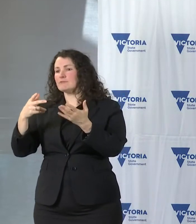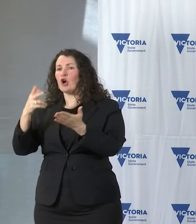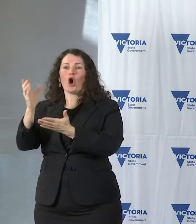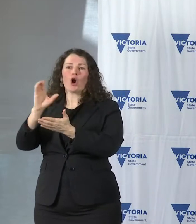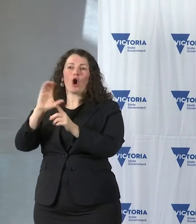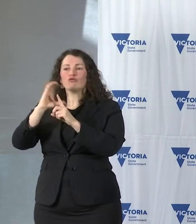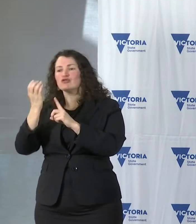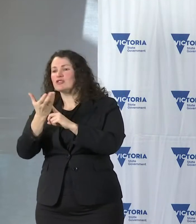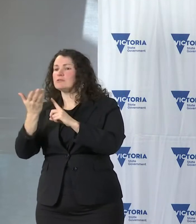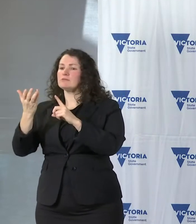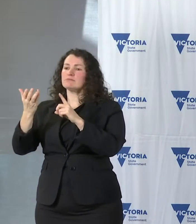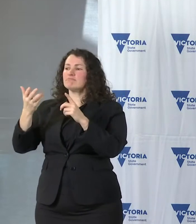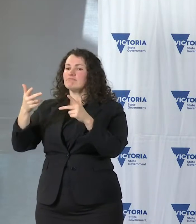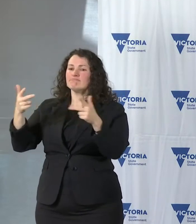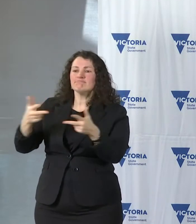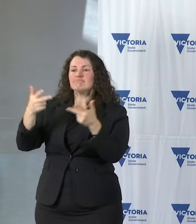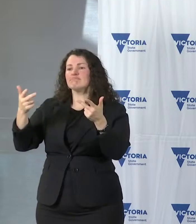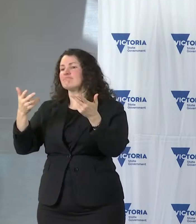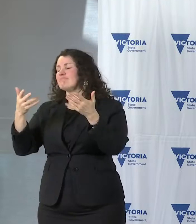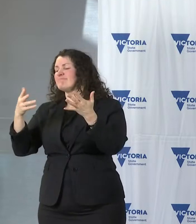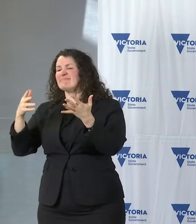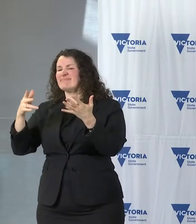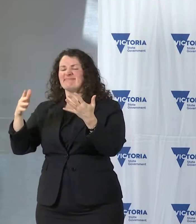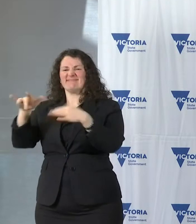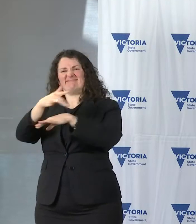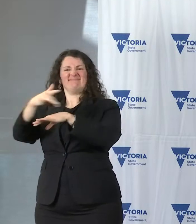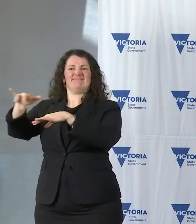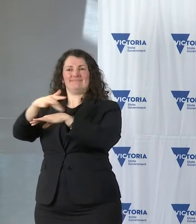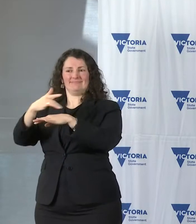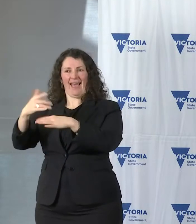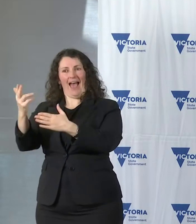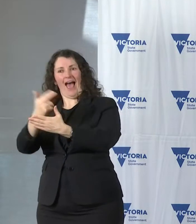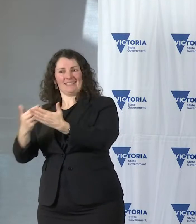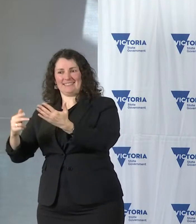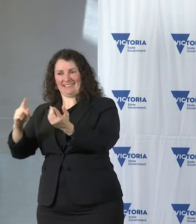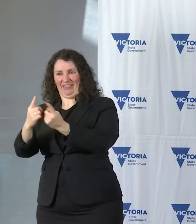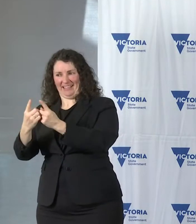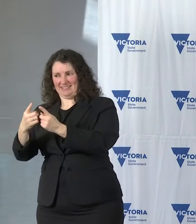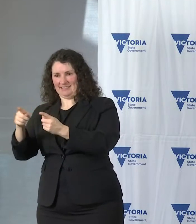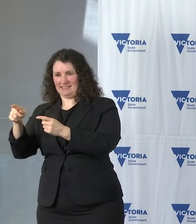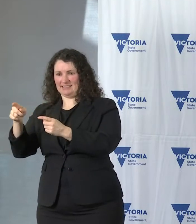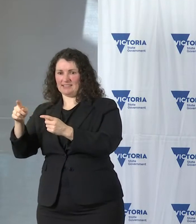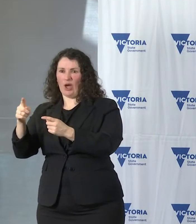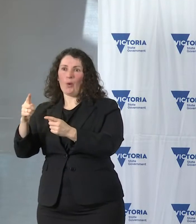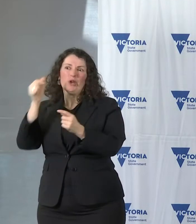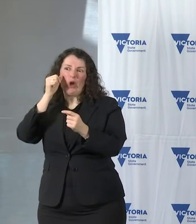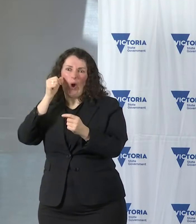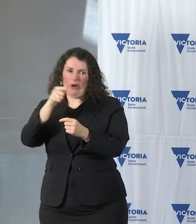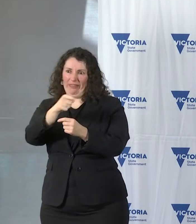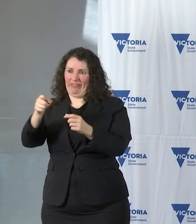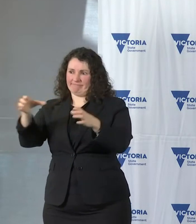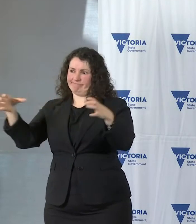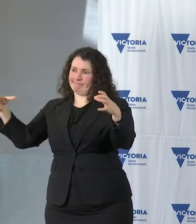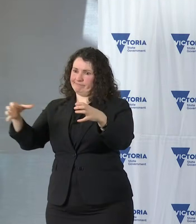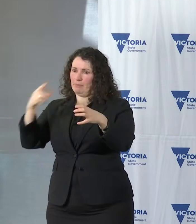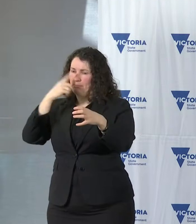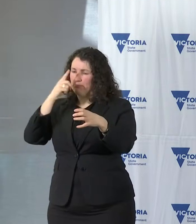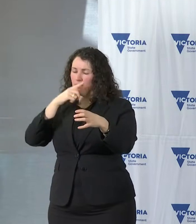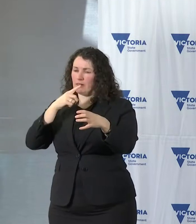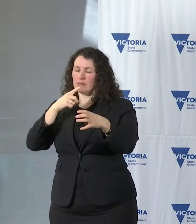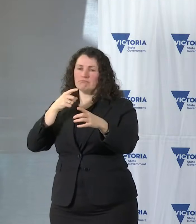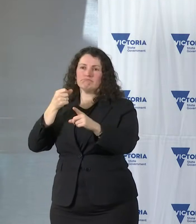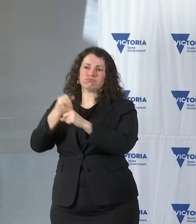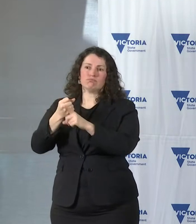that their audiences and their participants have been